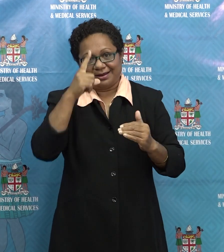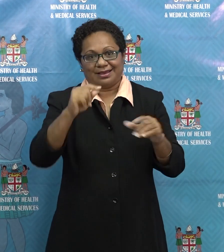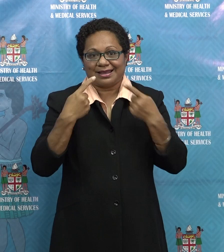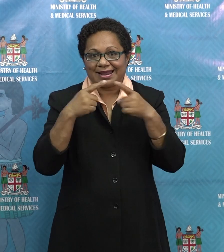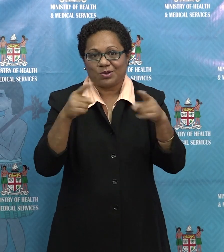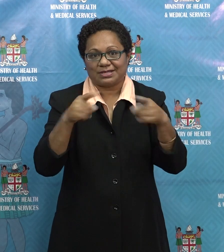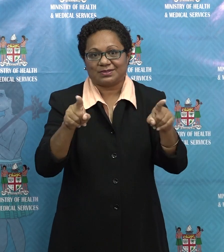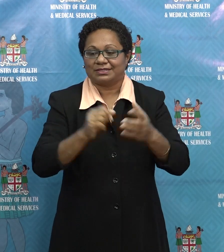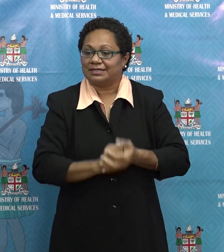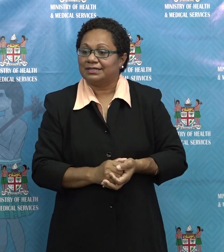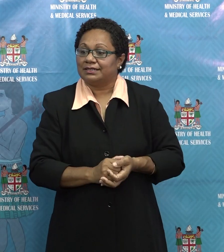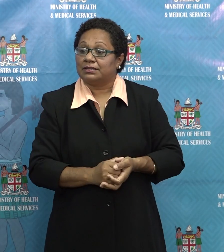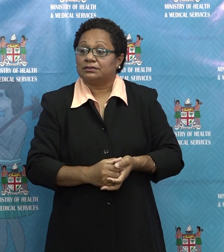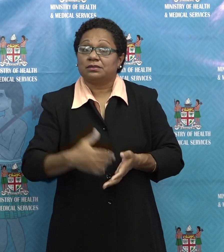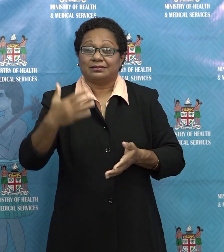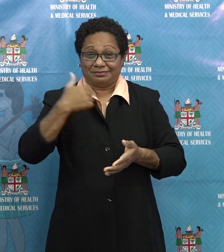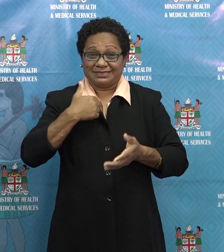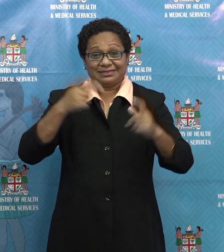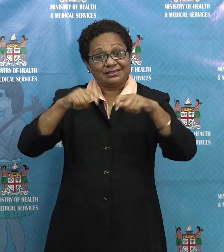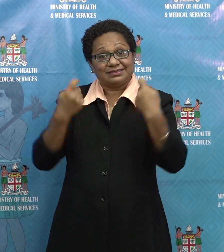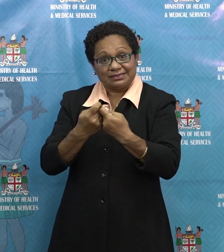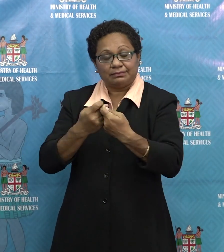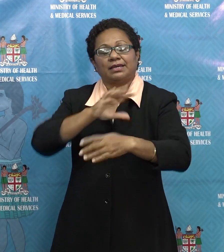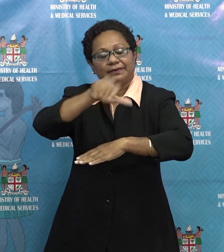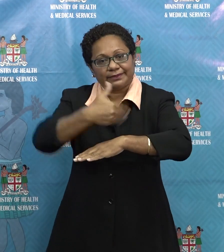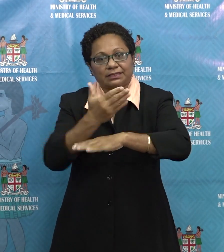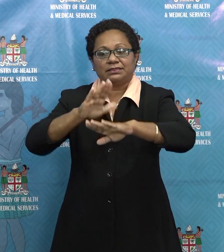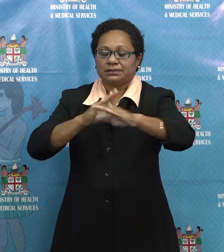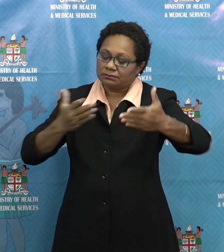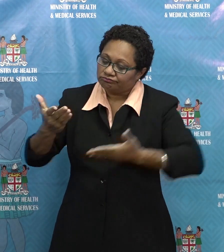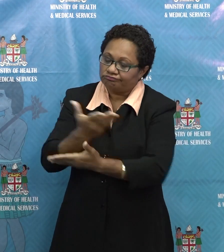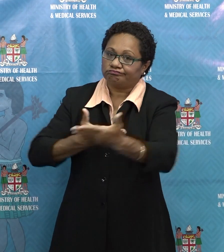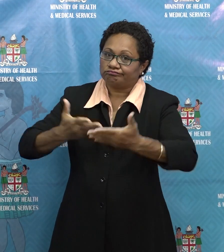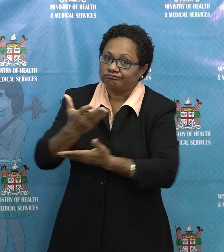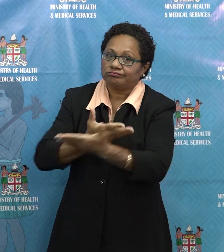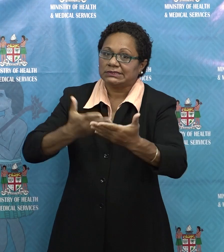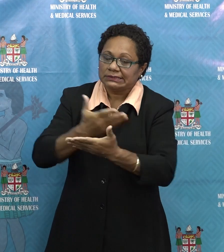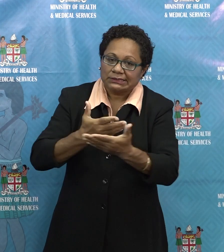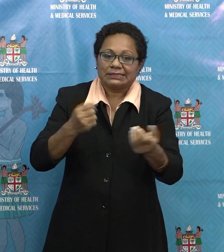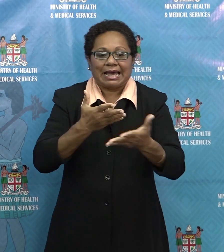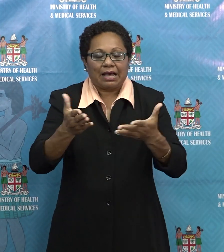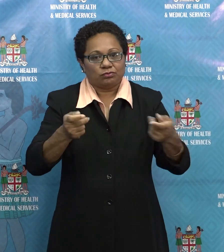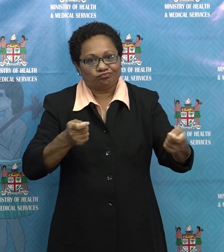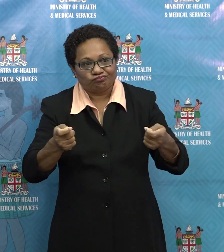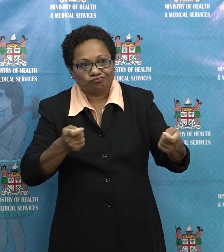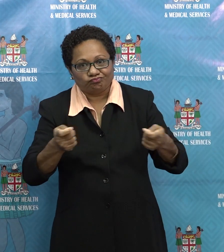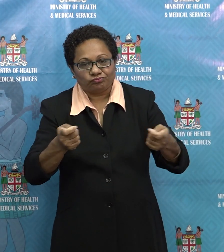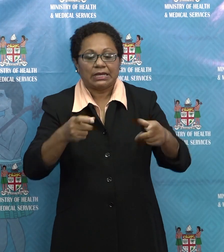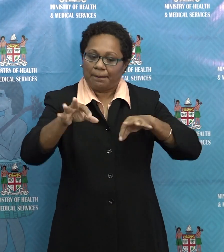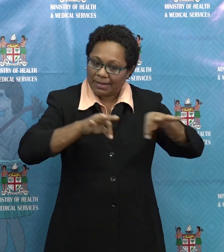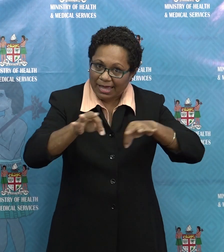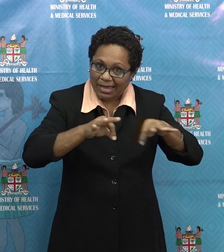My teams and I sit down every day to go over how we are managing this nation's COVID containment strategy.